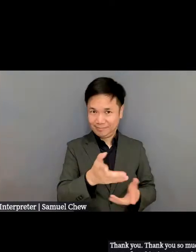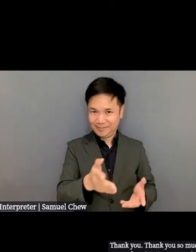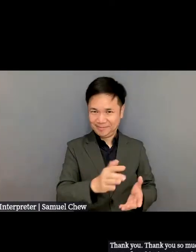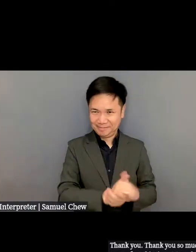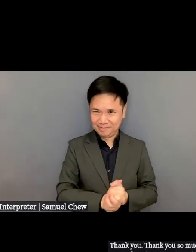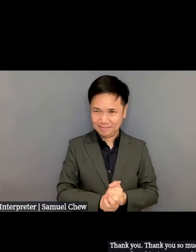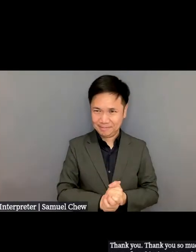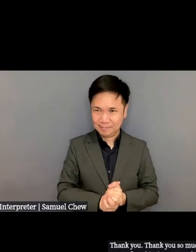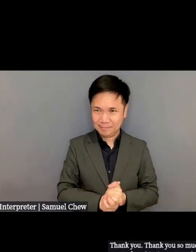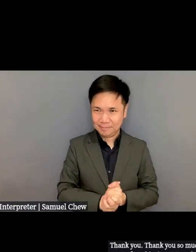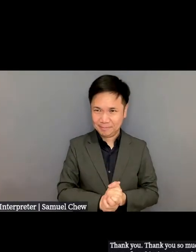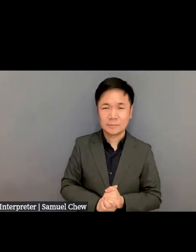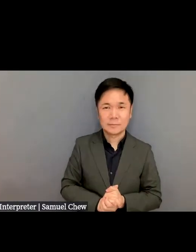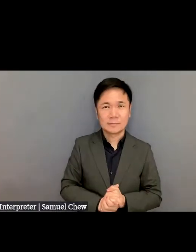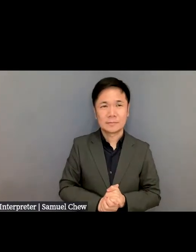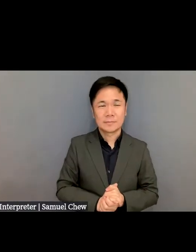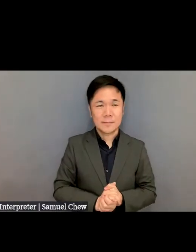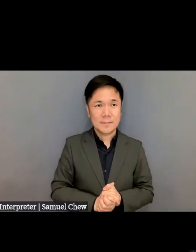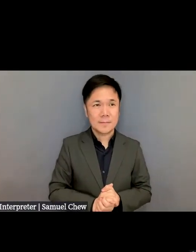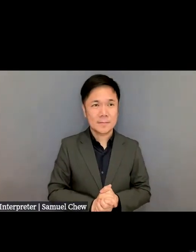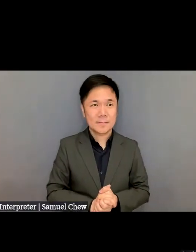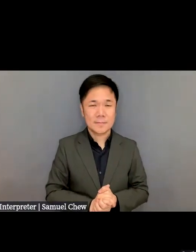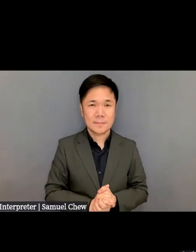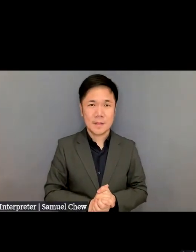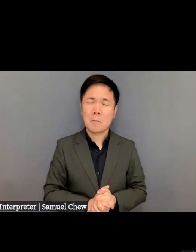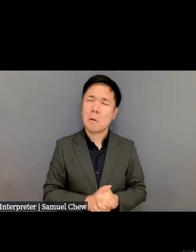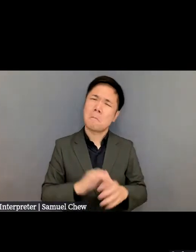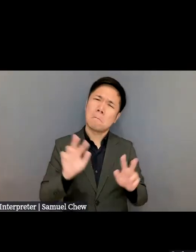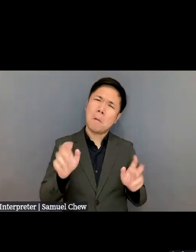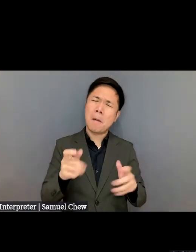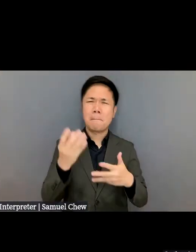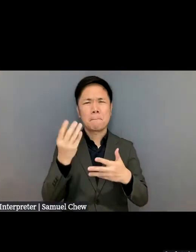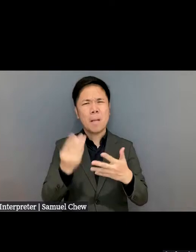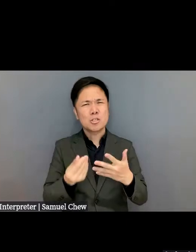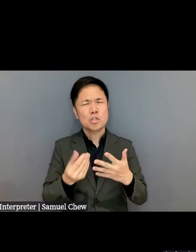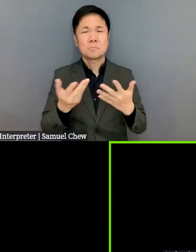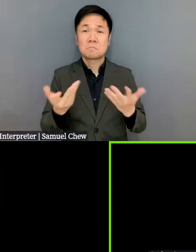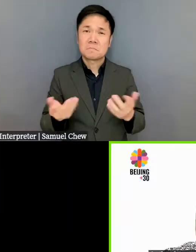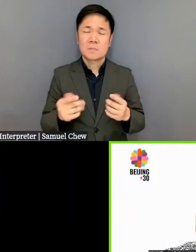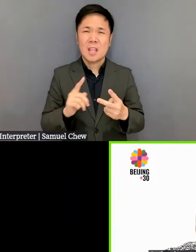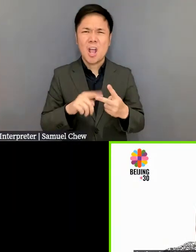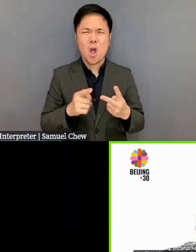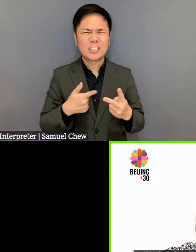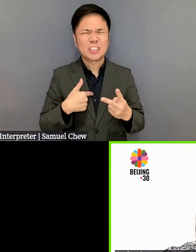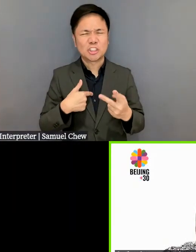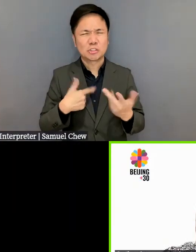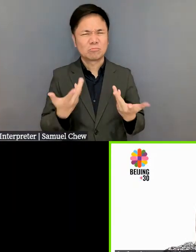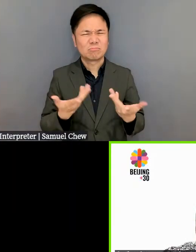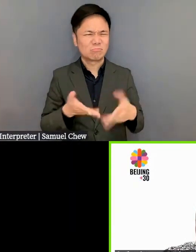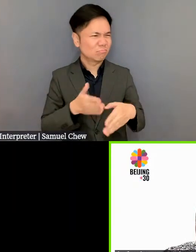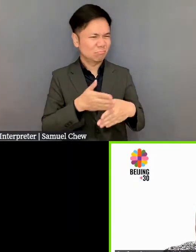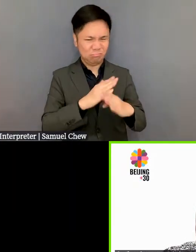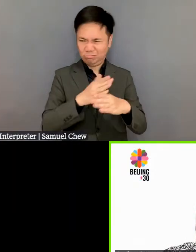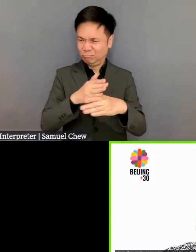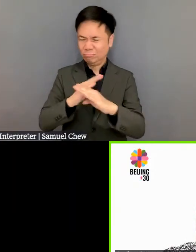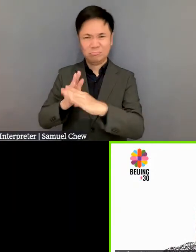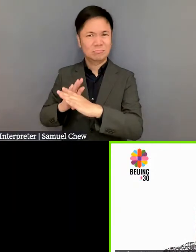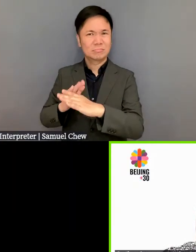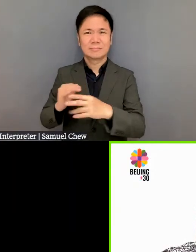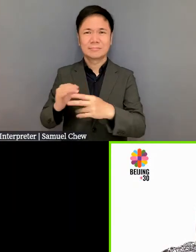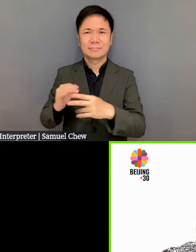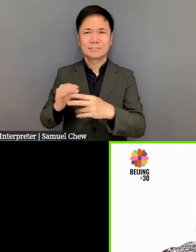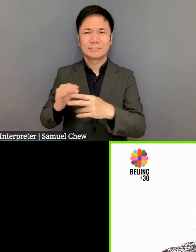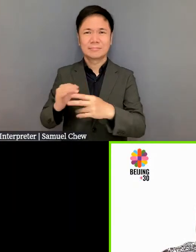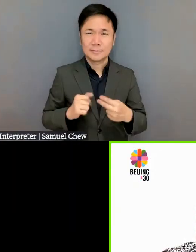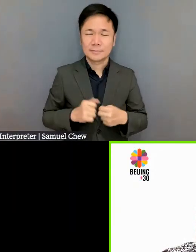So there's some questions about budget, and we talked about the challenge of resources. So